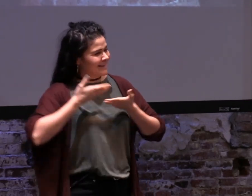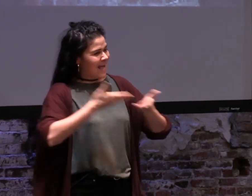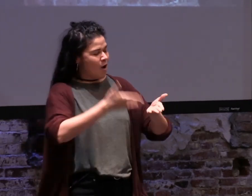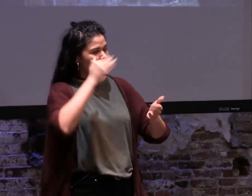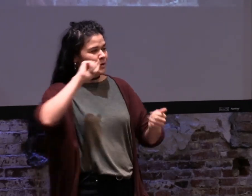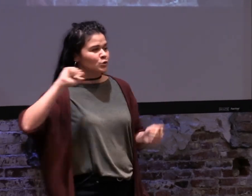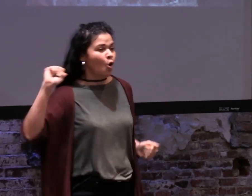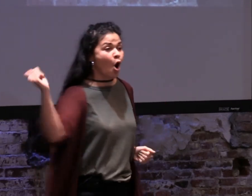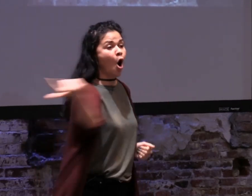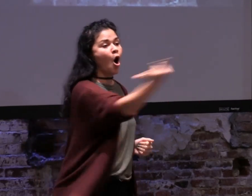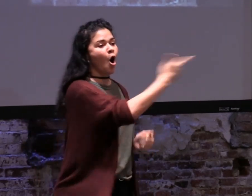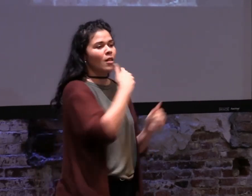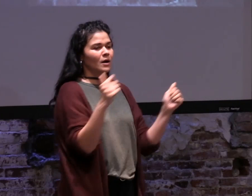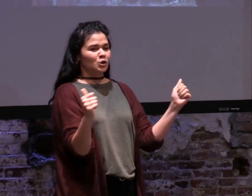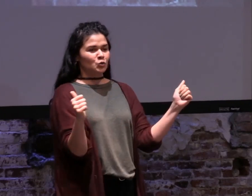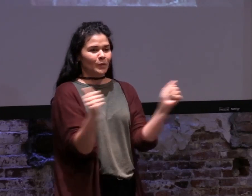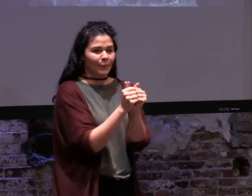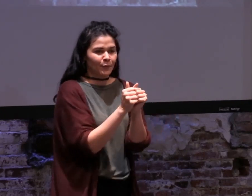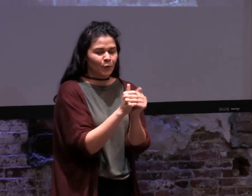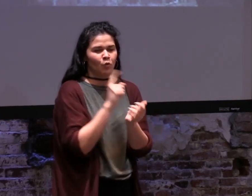on this, they will carry us forward.